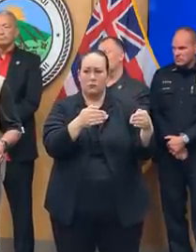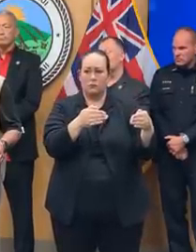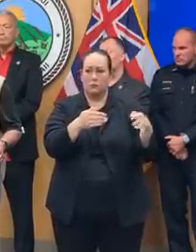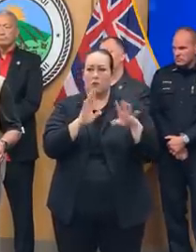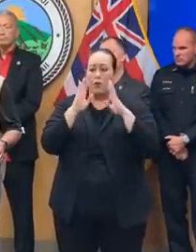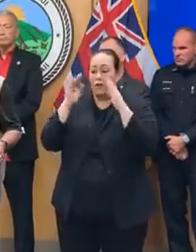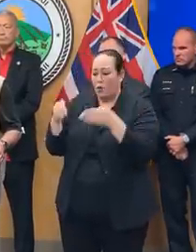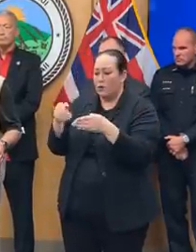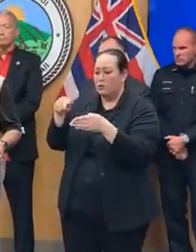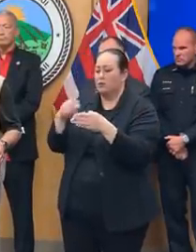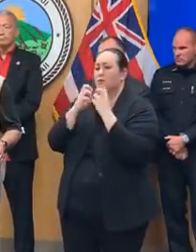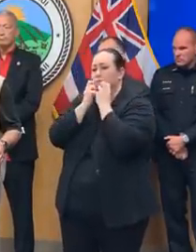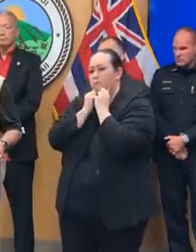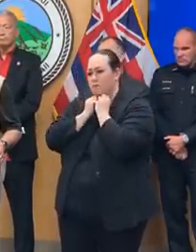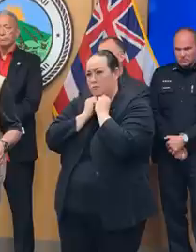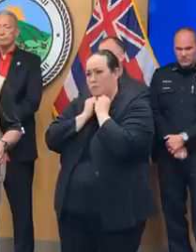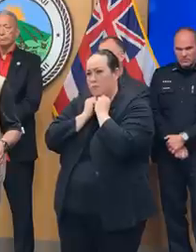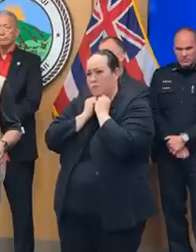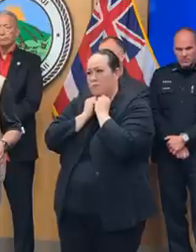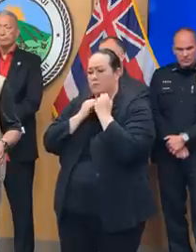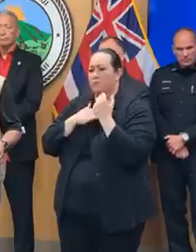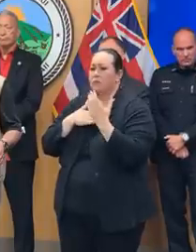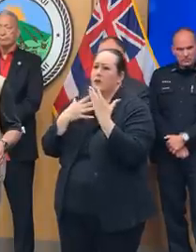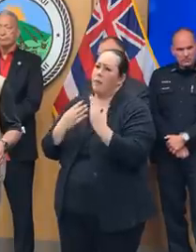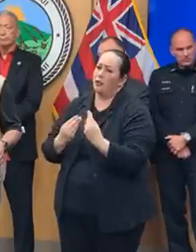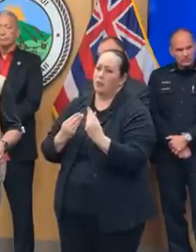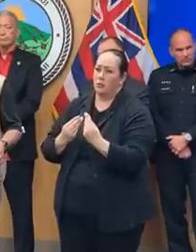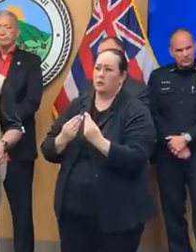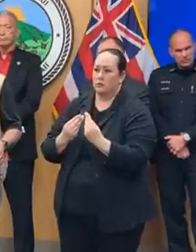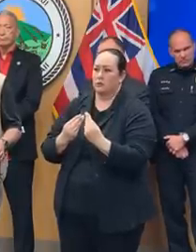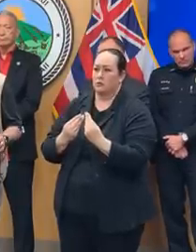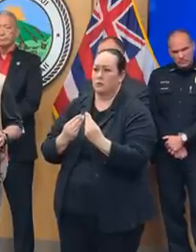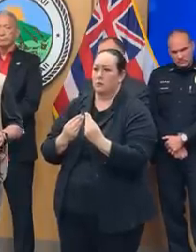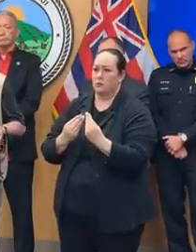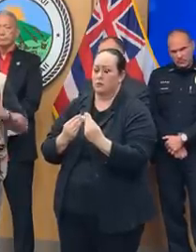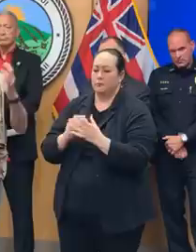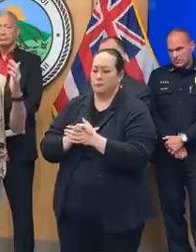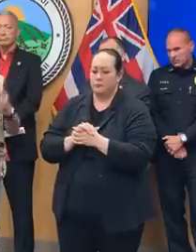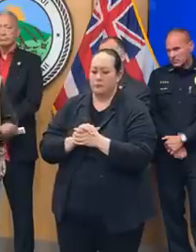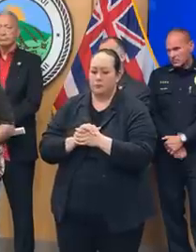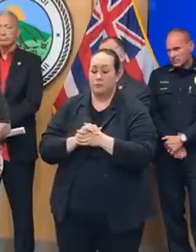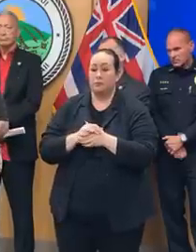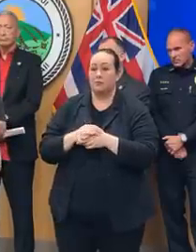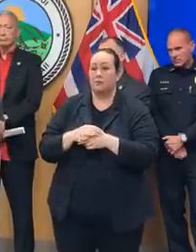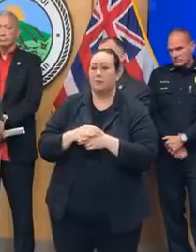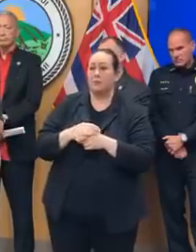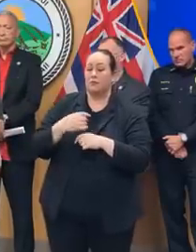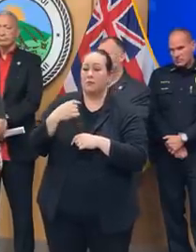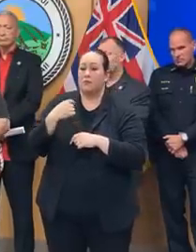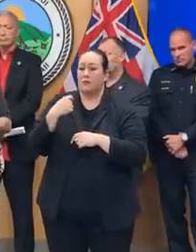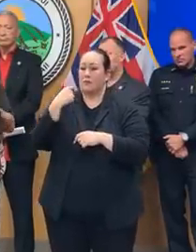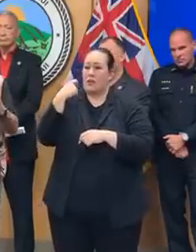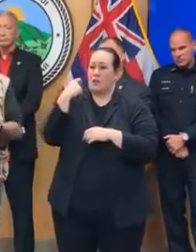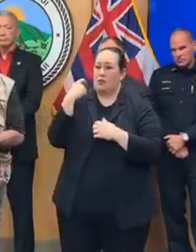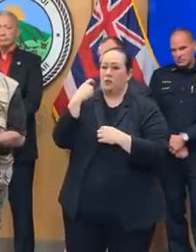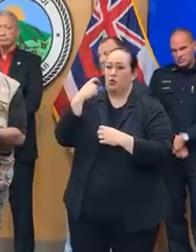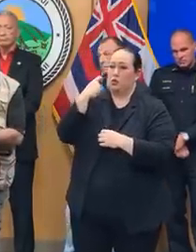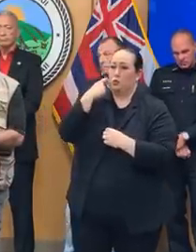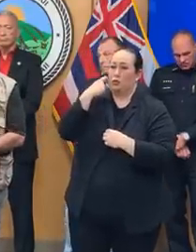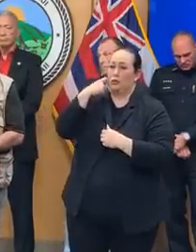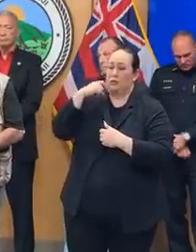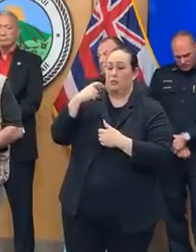care and compassion. And so what I would share is this. You know, there were tornadoes in Arkansas and Mississippi. Probably don't